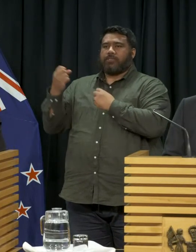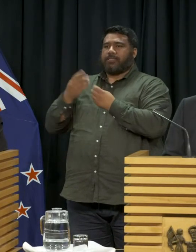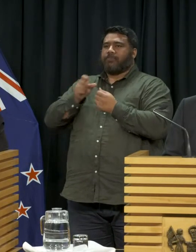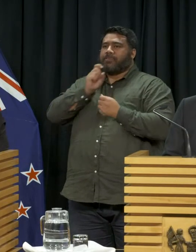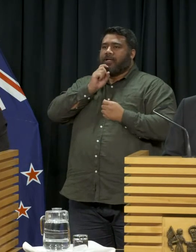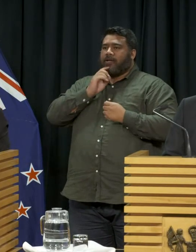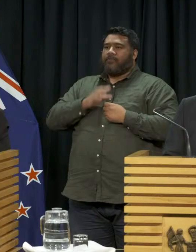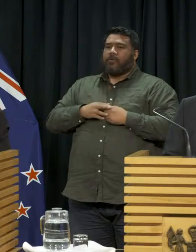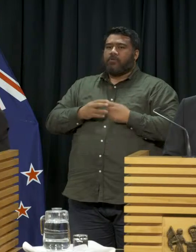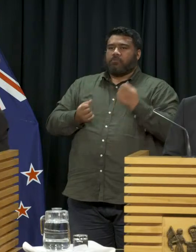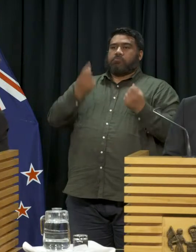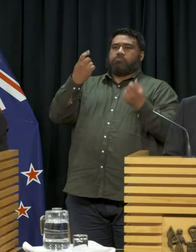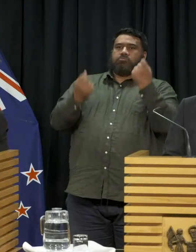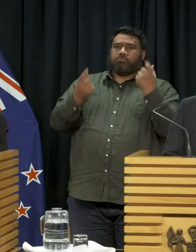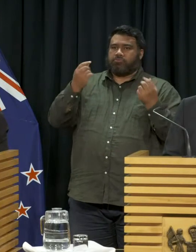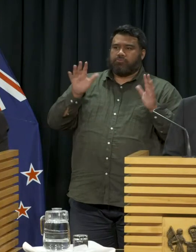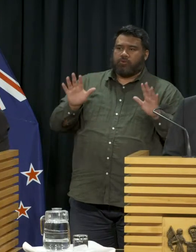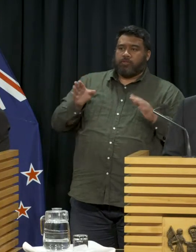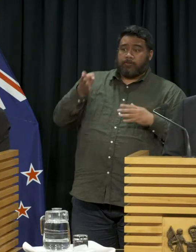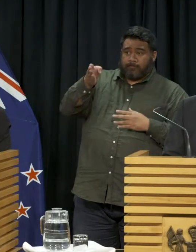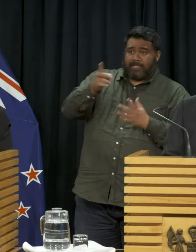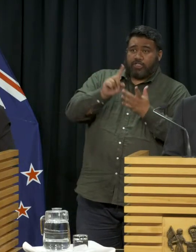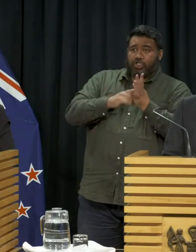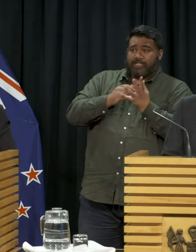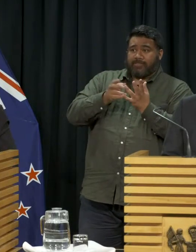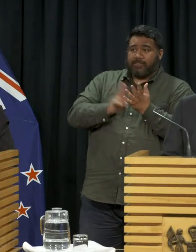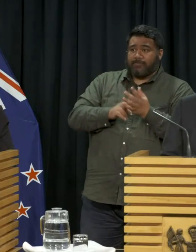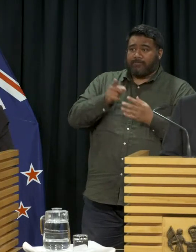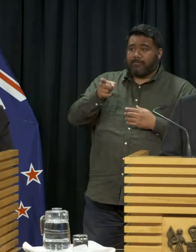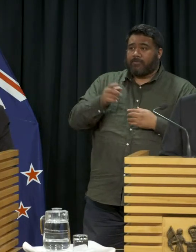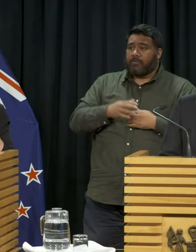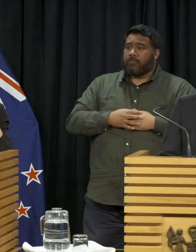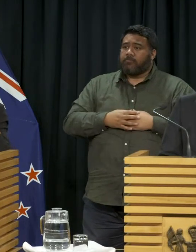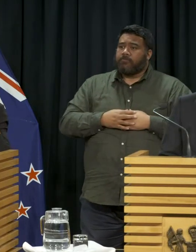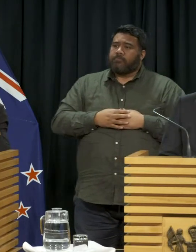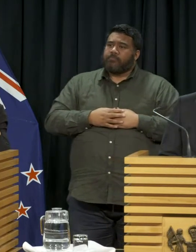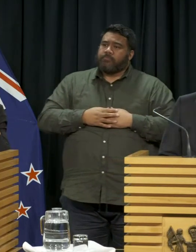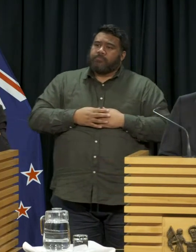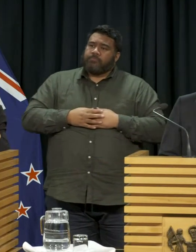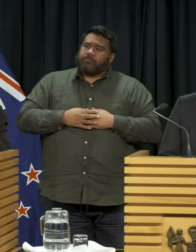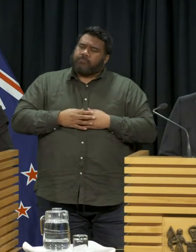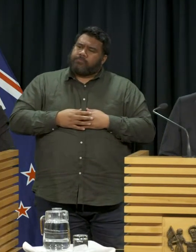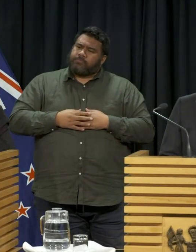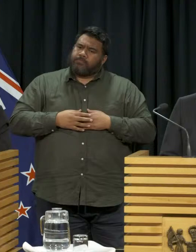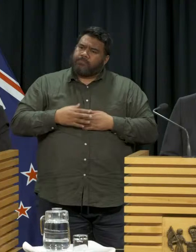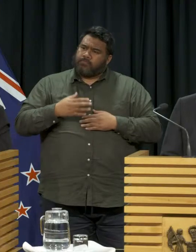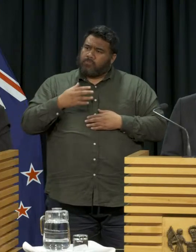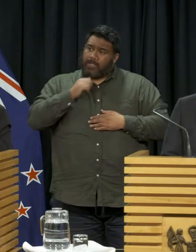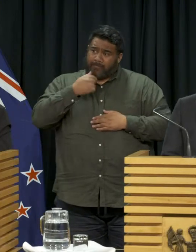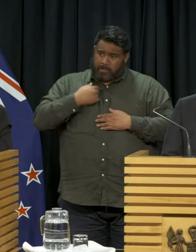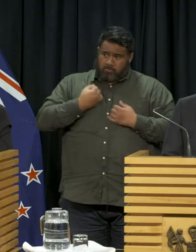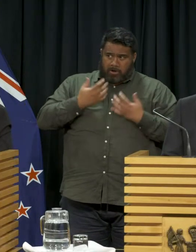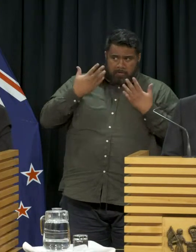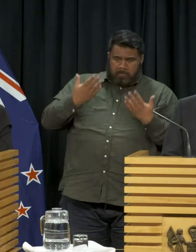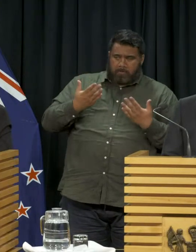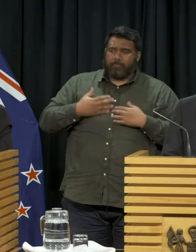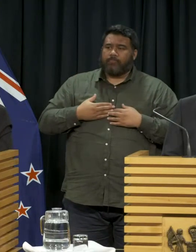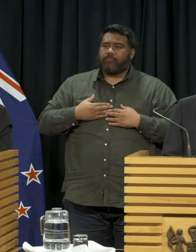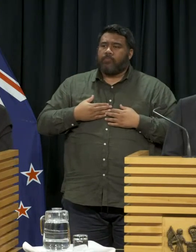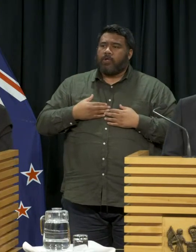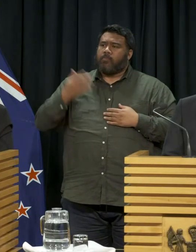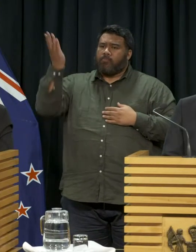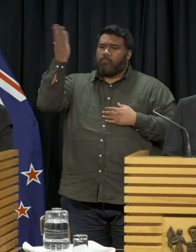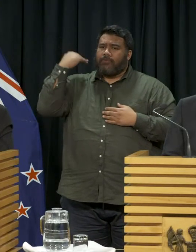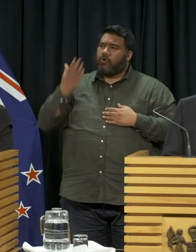facilities. First I'll come to Jason and then we'll come to Joe. I mean, from my understanding, and please correct me if I'm wrong, that used to be, you had